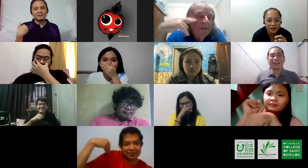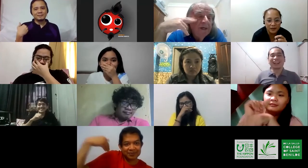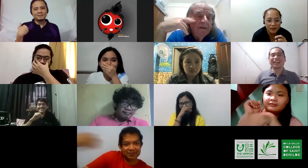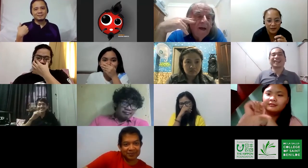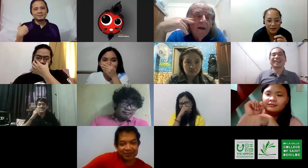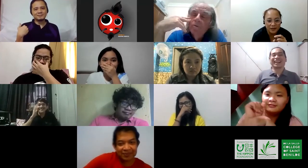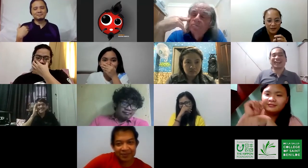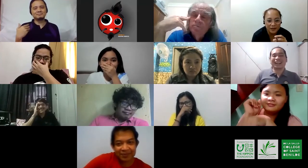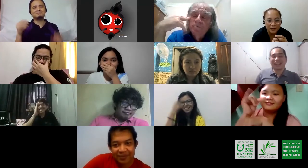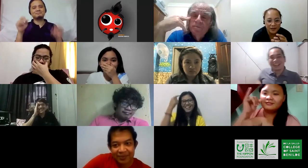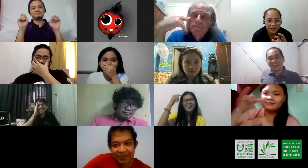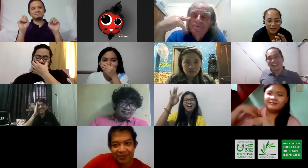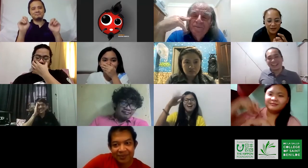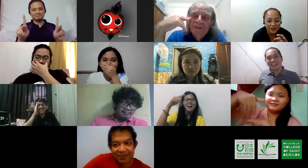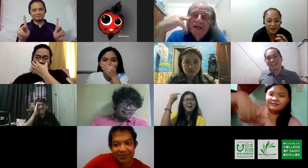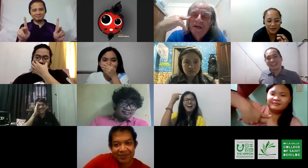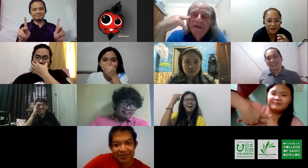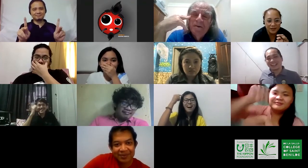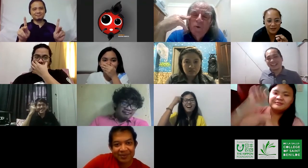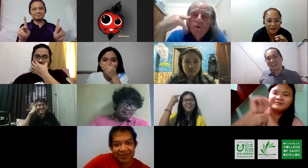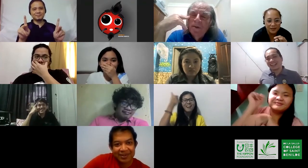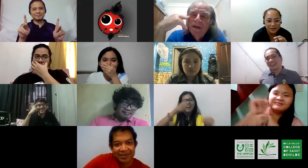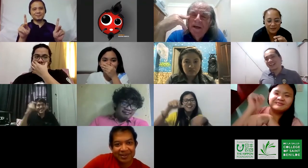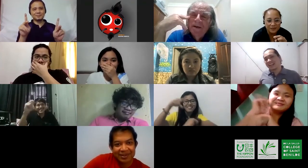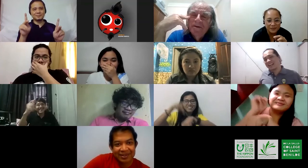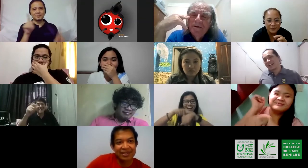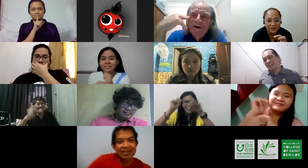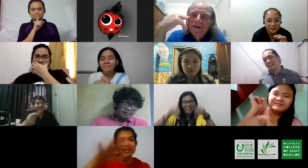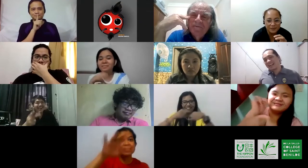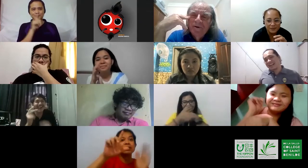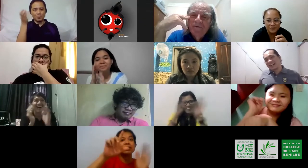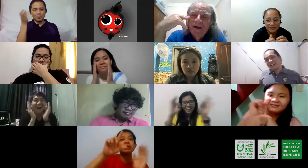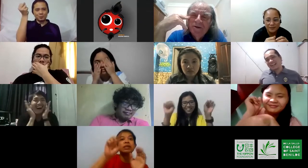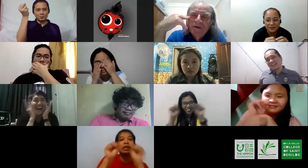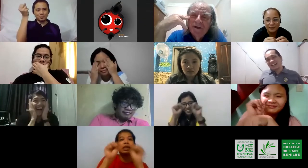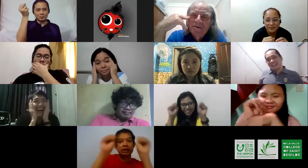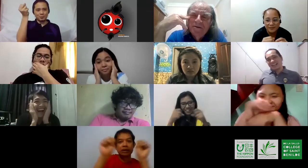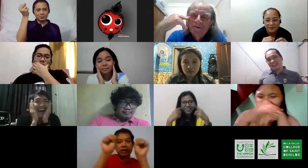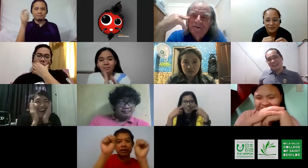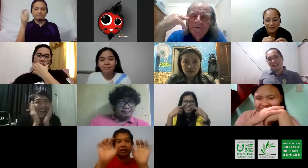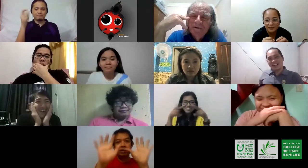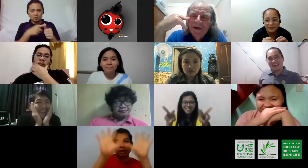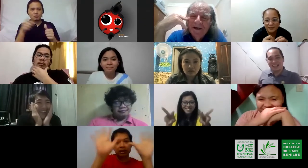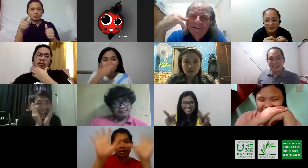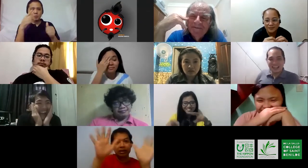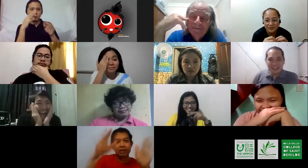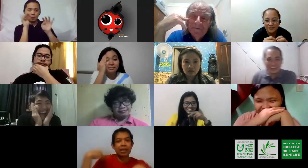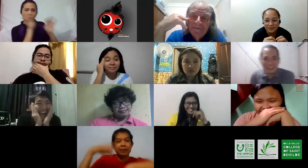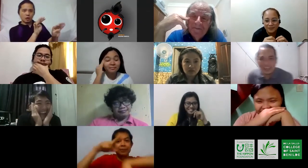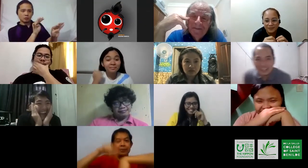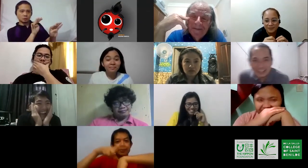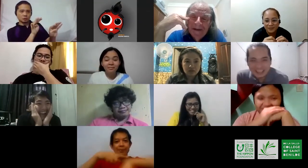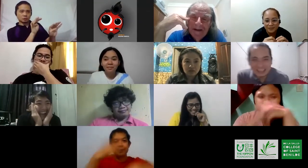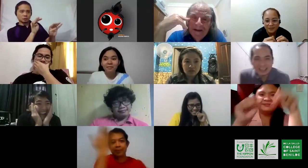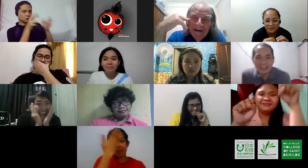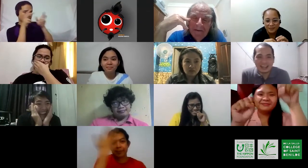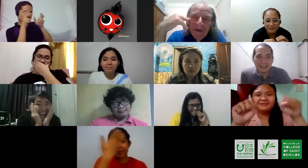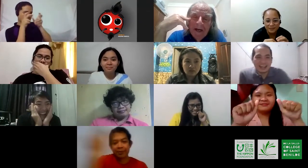Then I won't say anything more about that until all of you have had a chance to look at it. But I'm